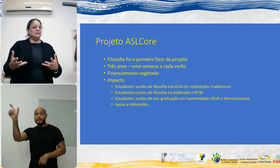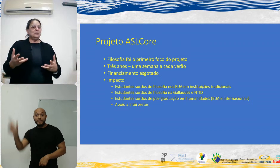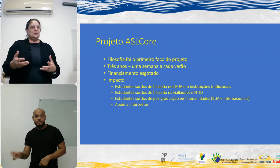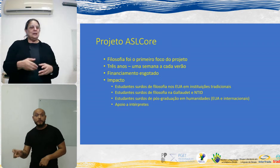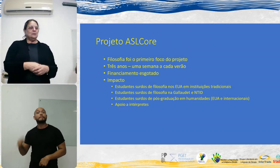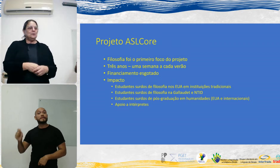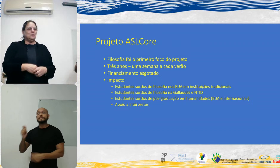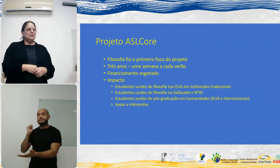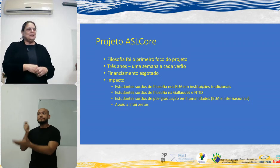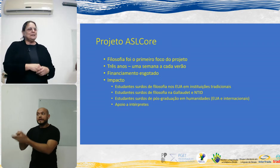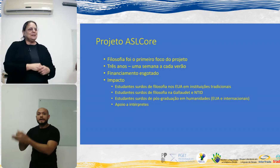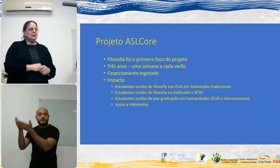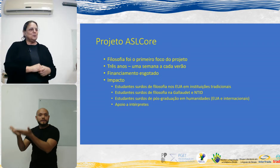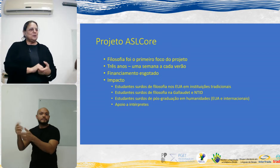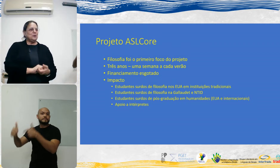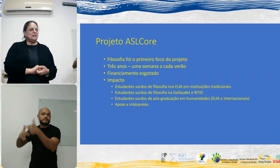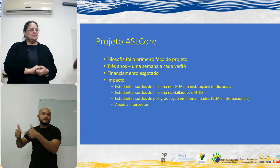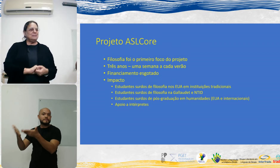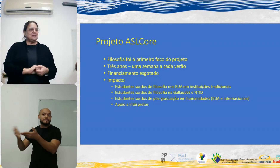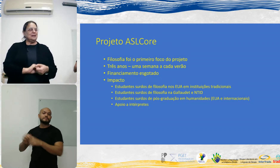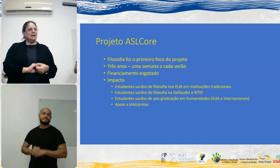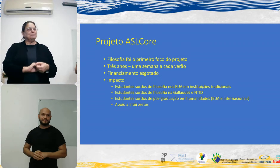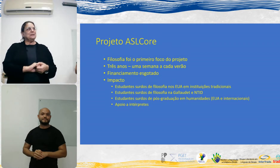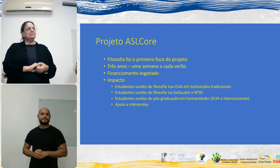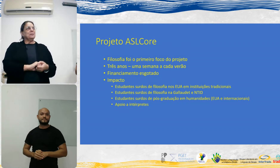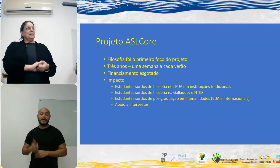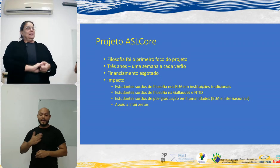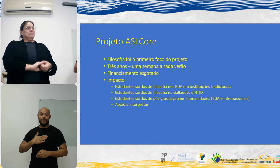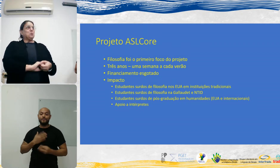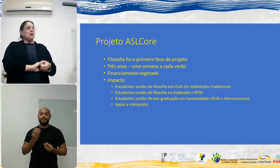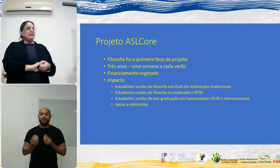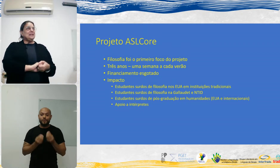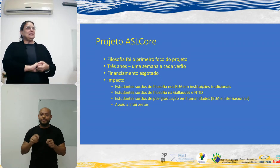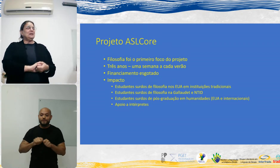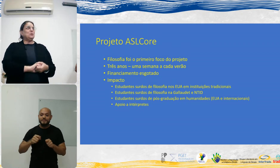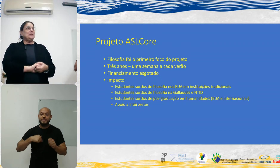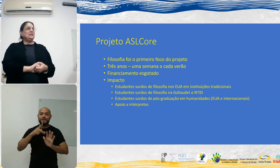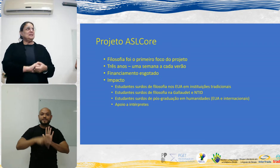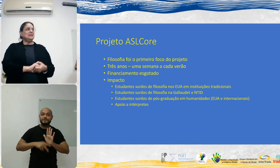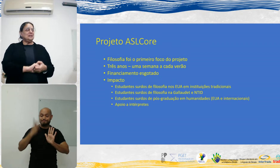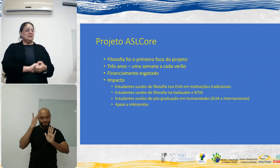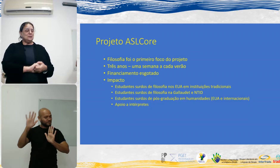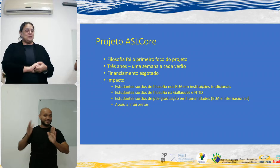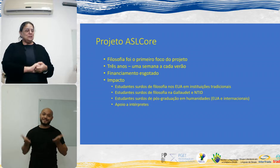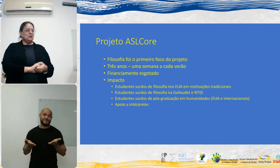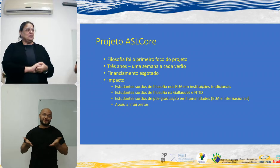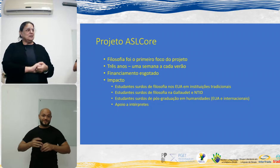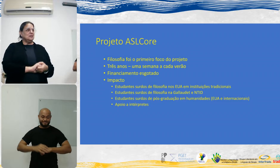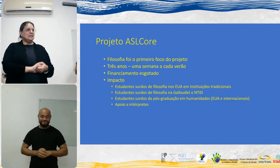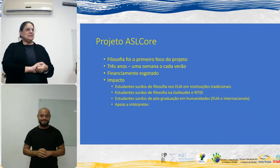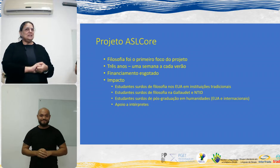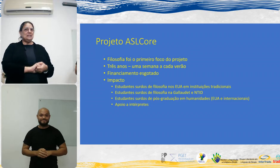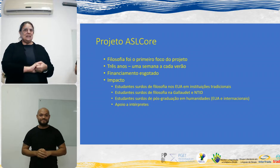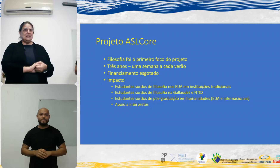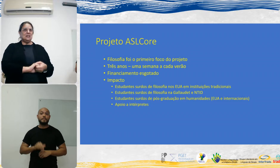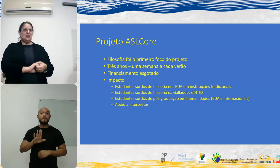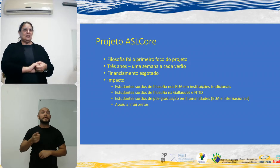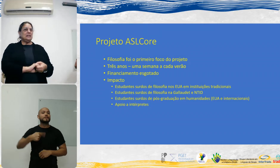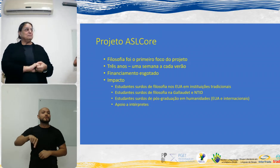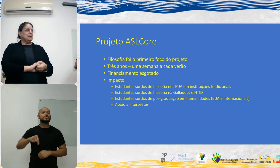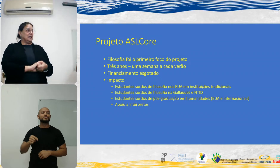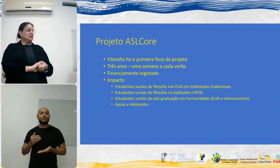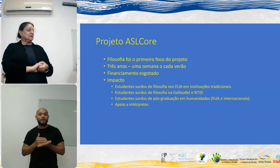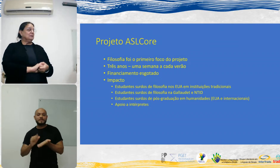And so I don't know yet how we're going to make that happen. But one thing that we did is we started collecting the data